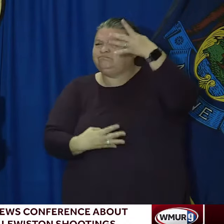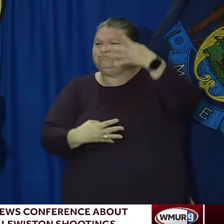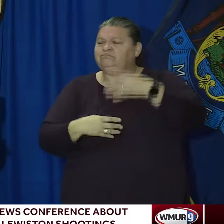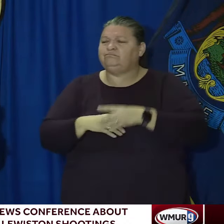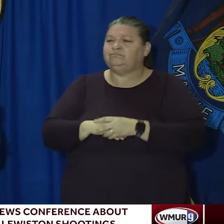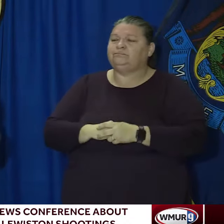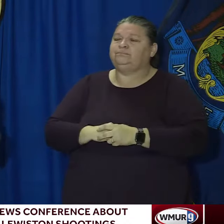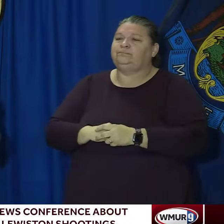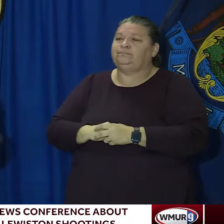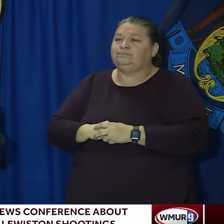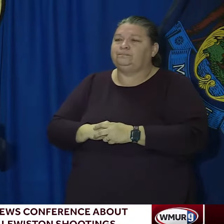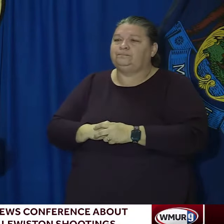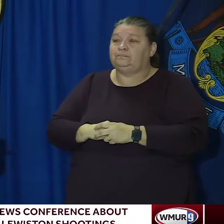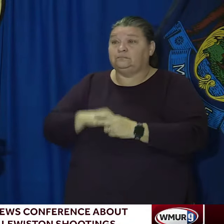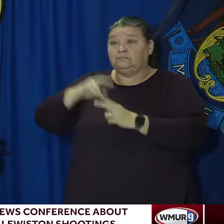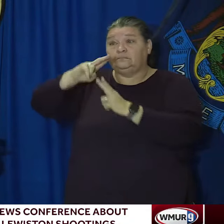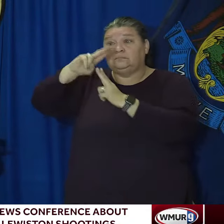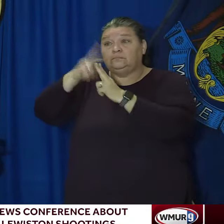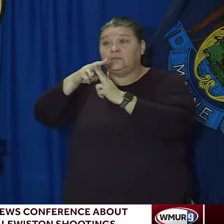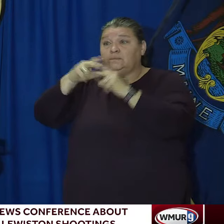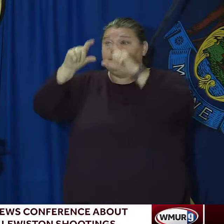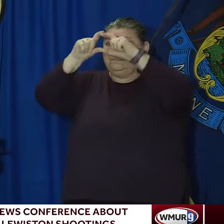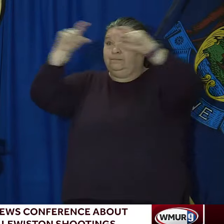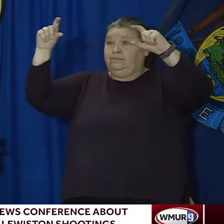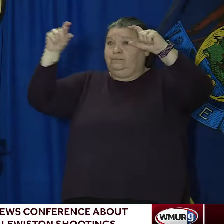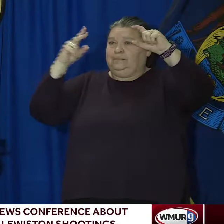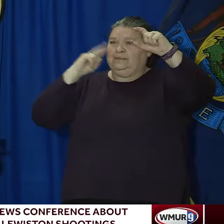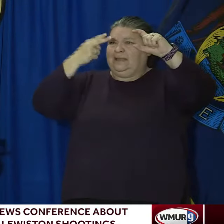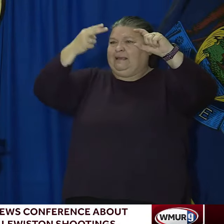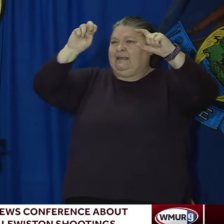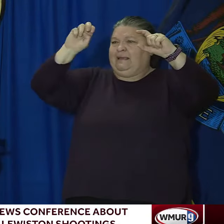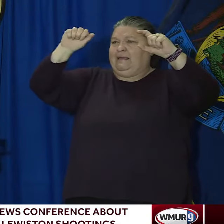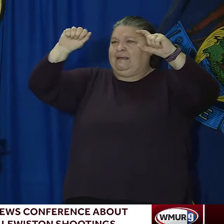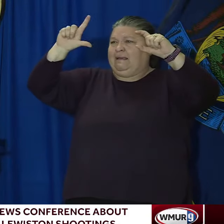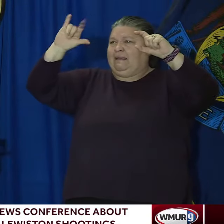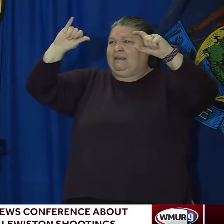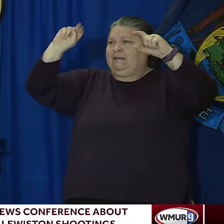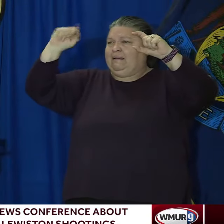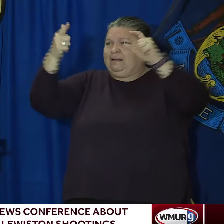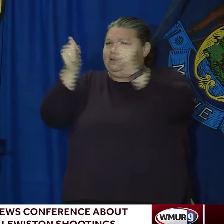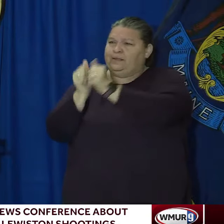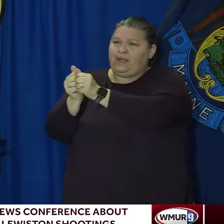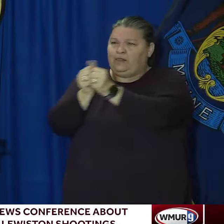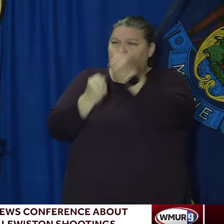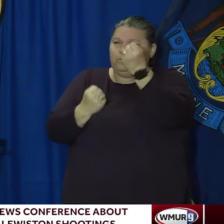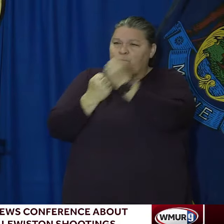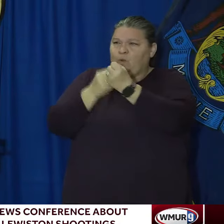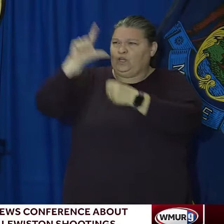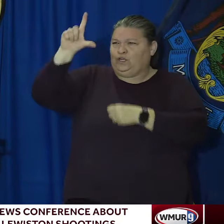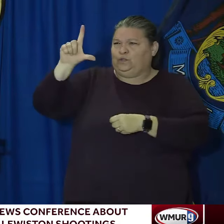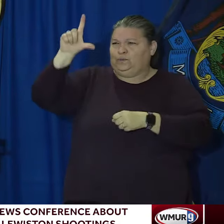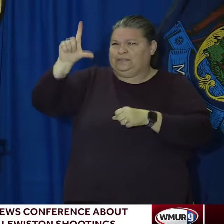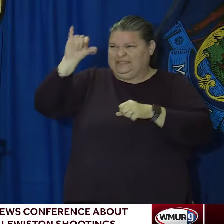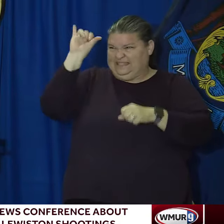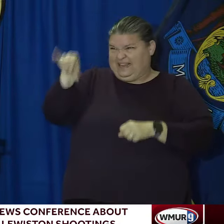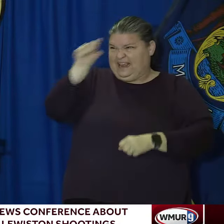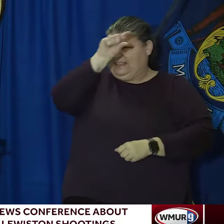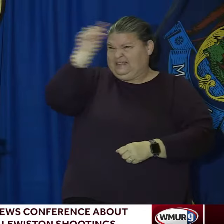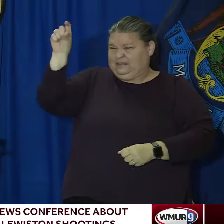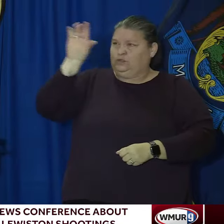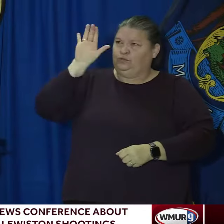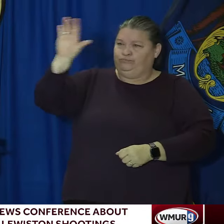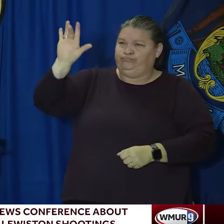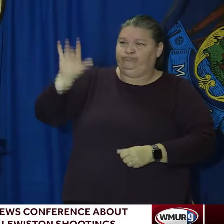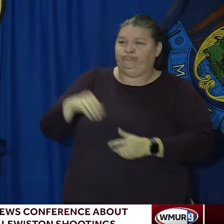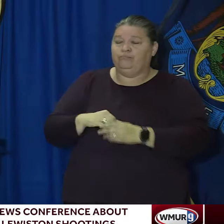Healing Together, Support for Lewiston. The donations you make there will go to support the